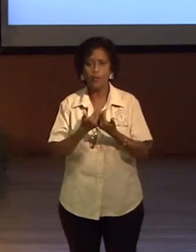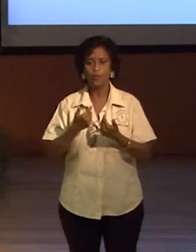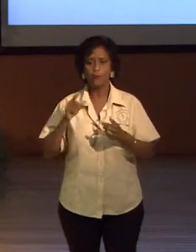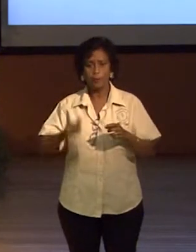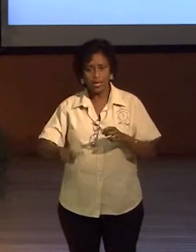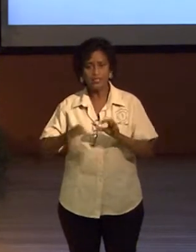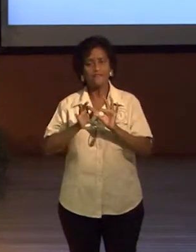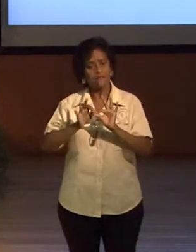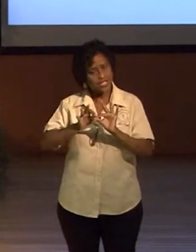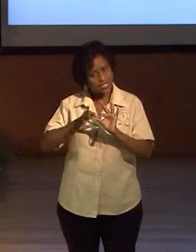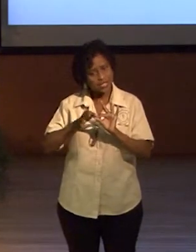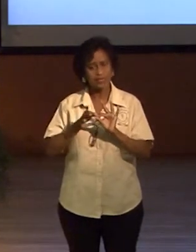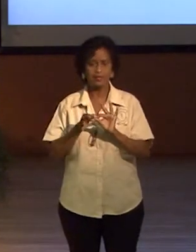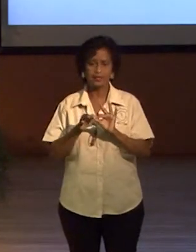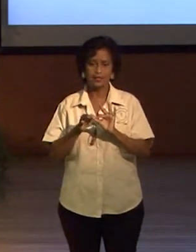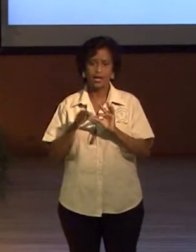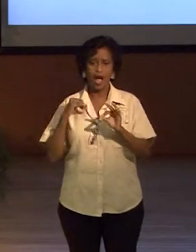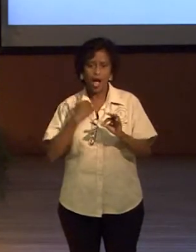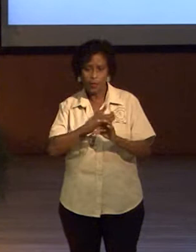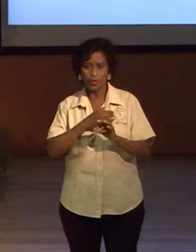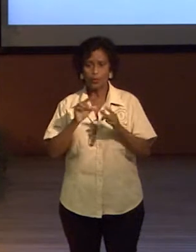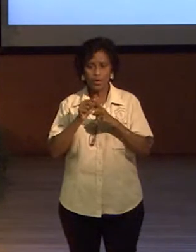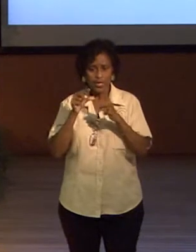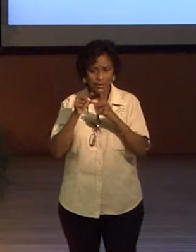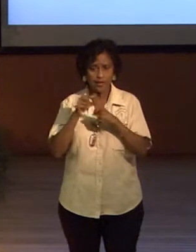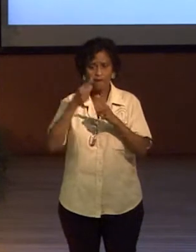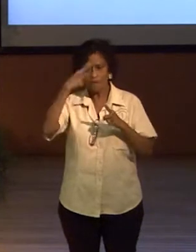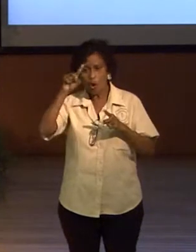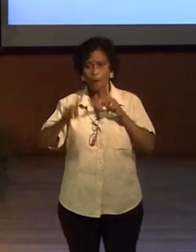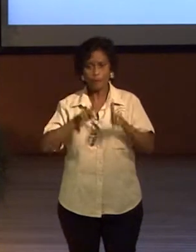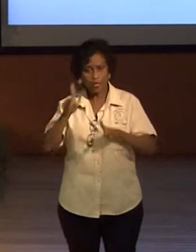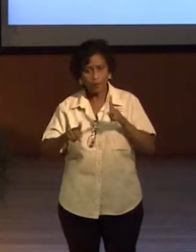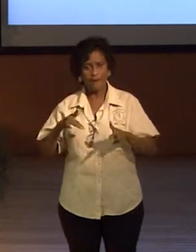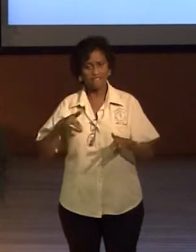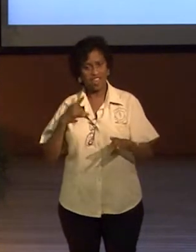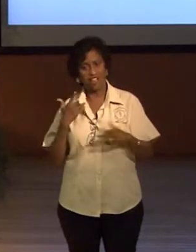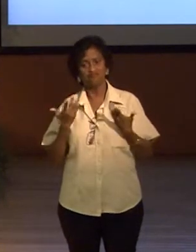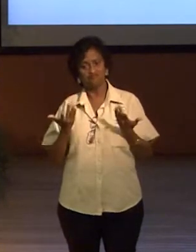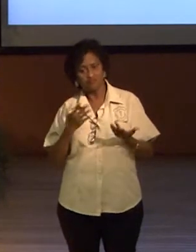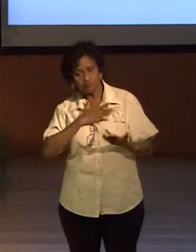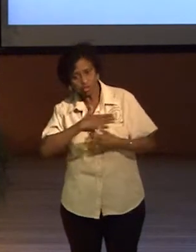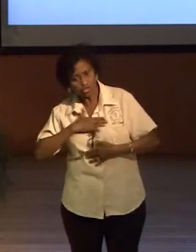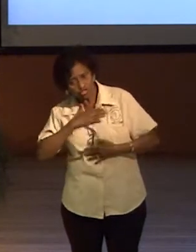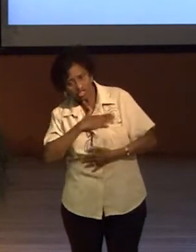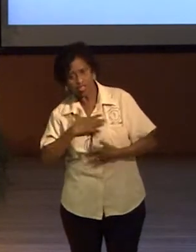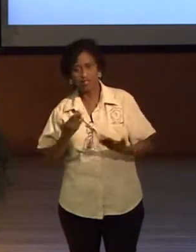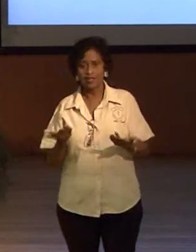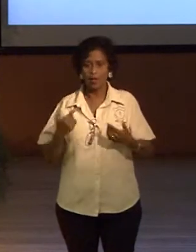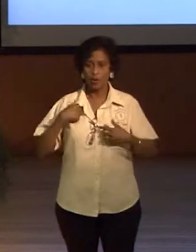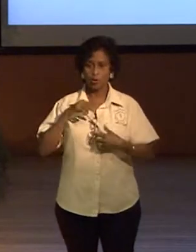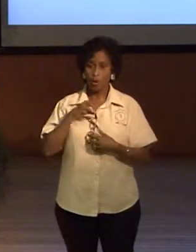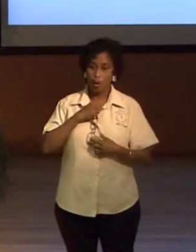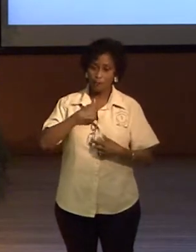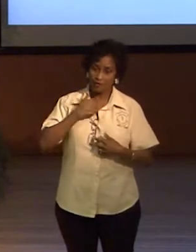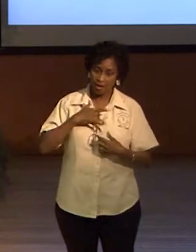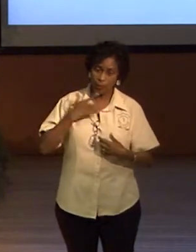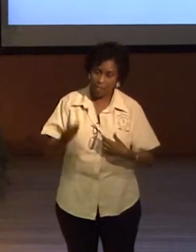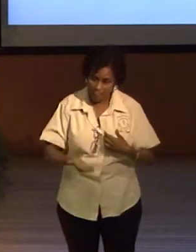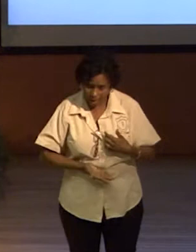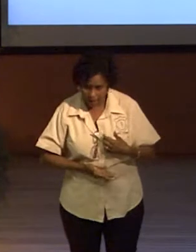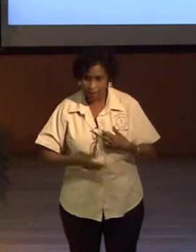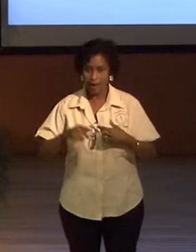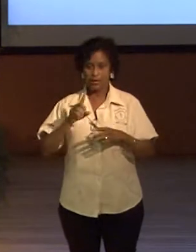way we conduct our business in order to appreciate the people who are struggling with